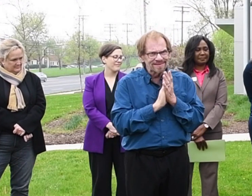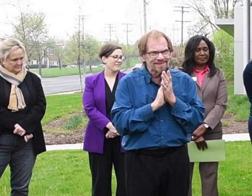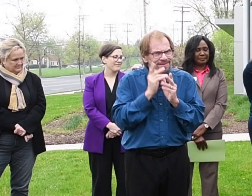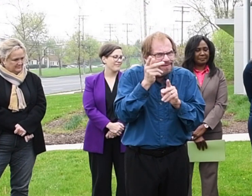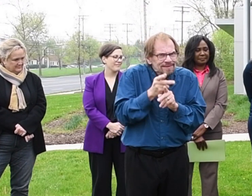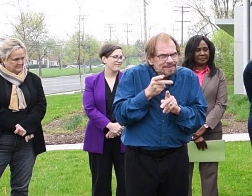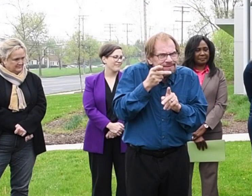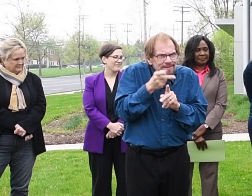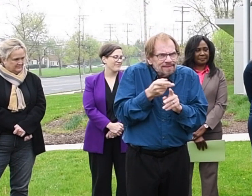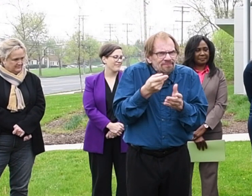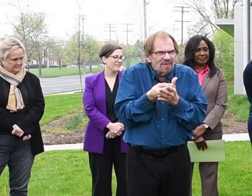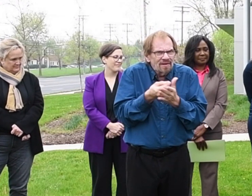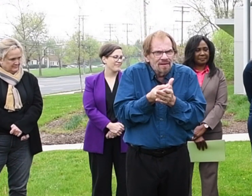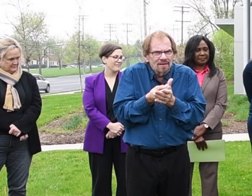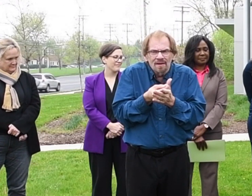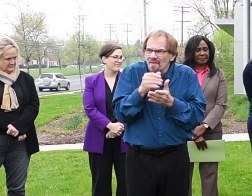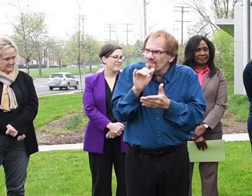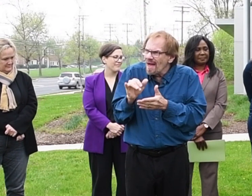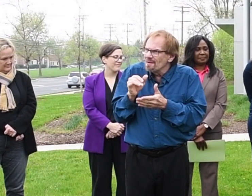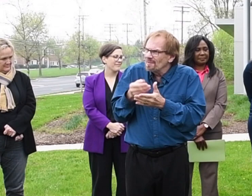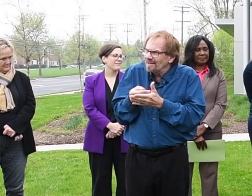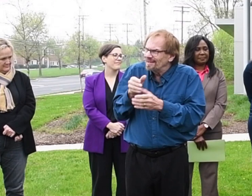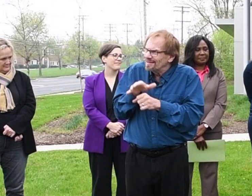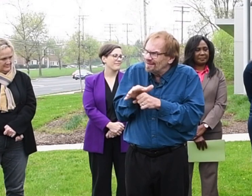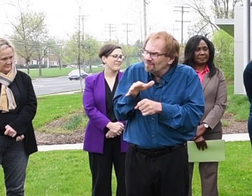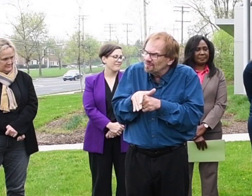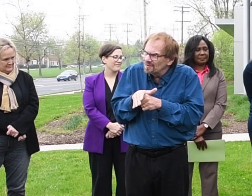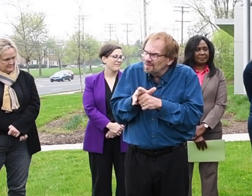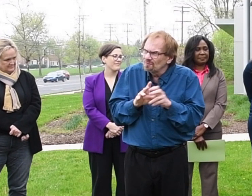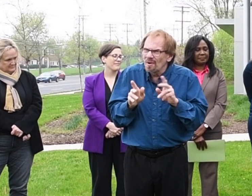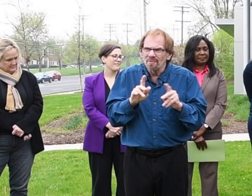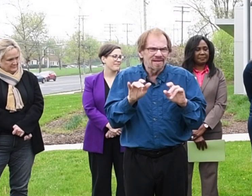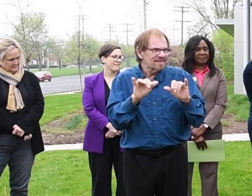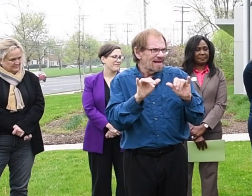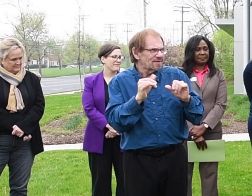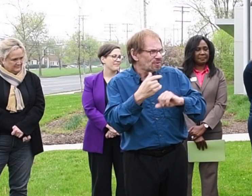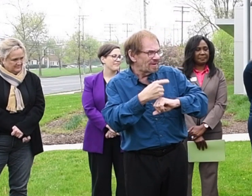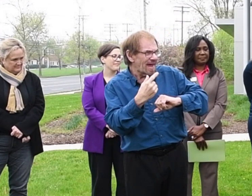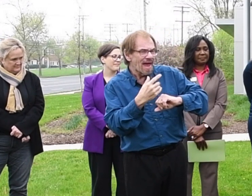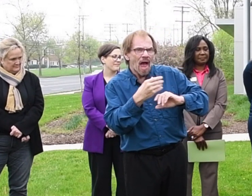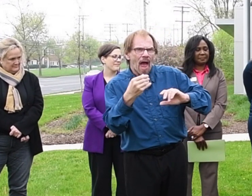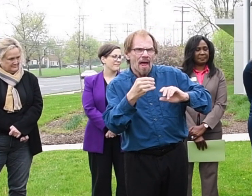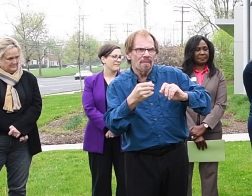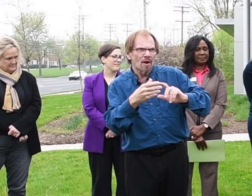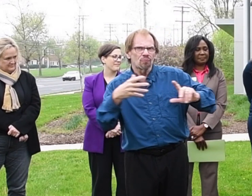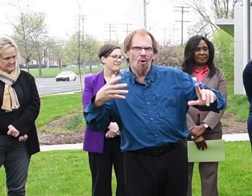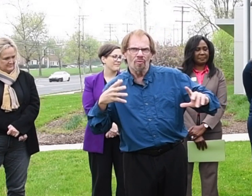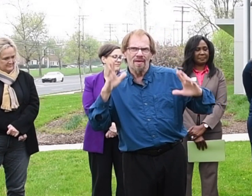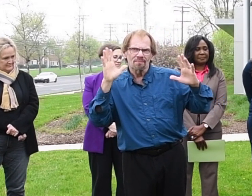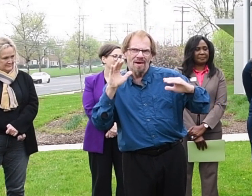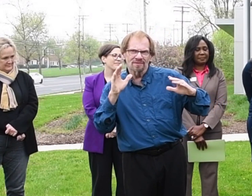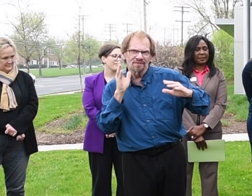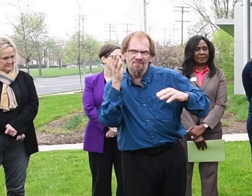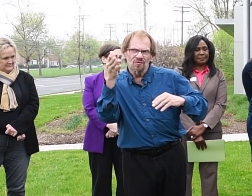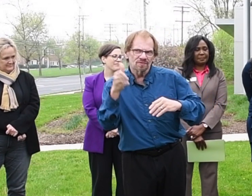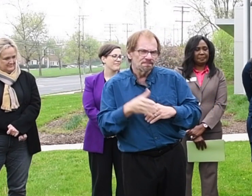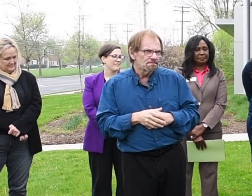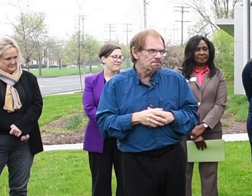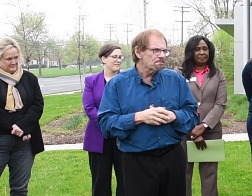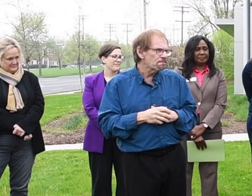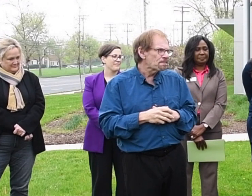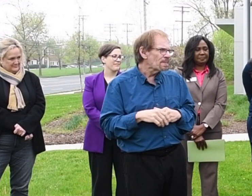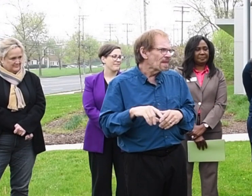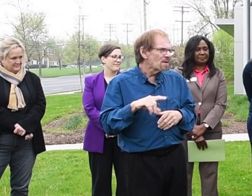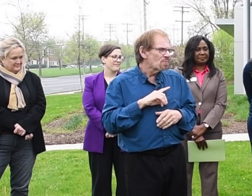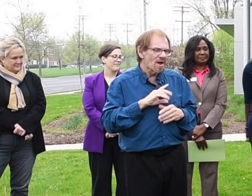funding is adequate for our population size of today and the projected population growth into the future. We